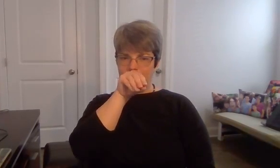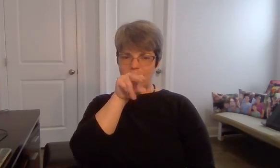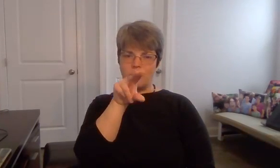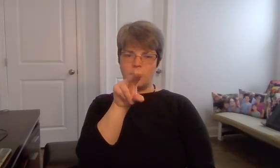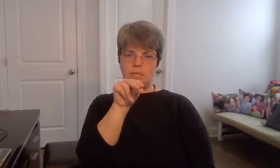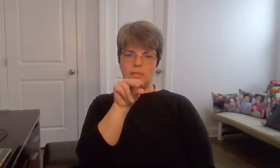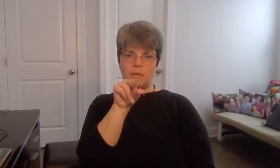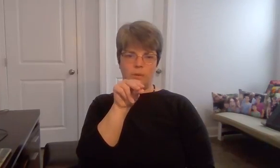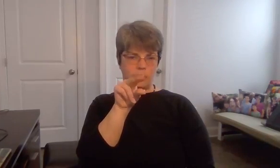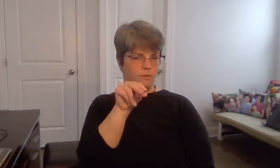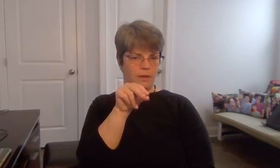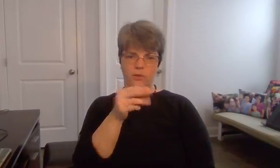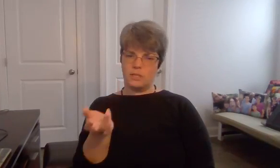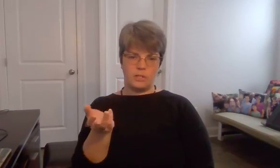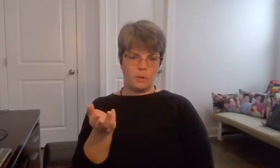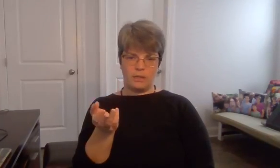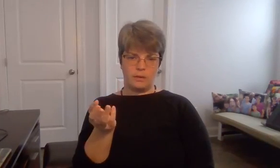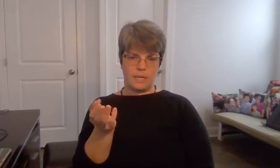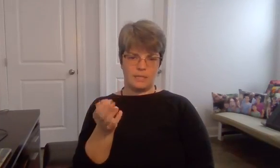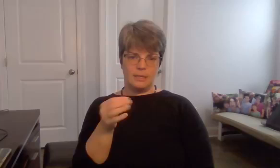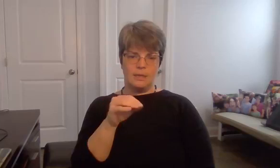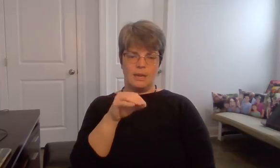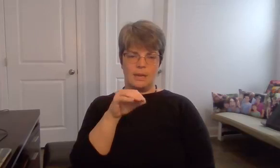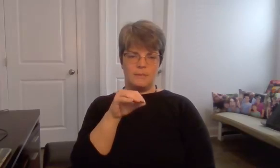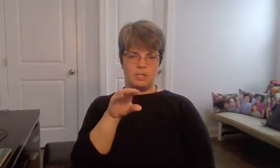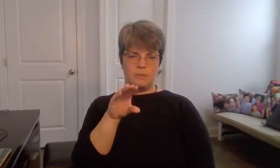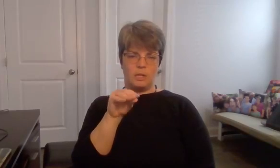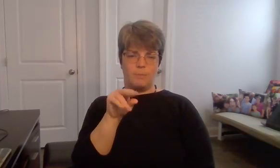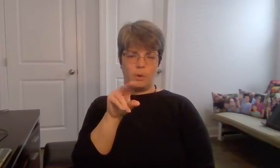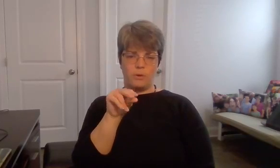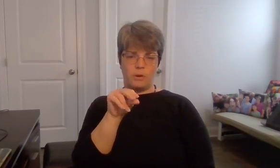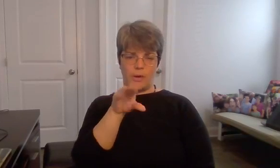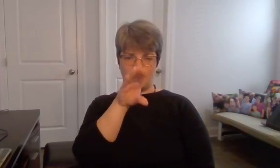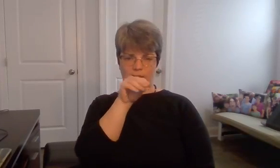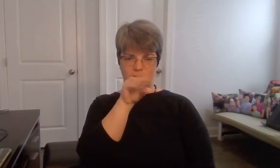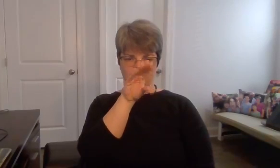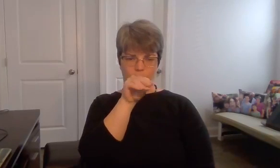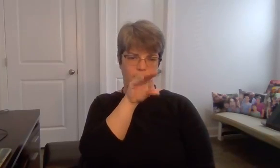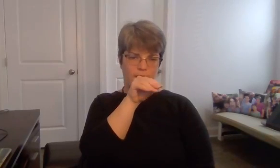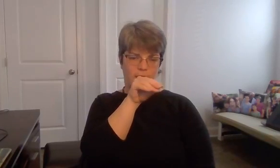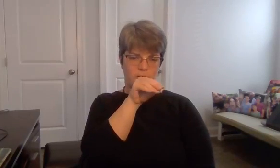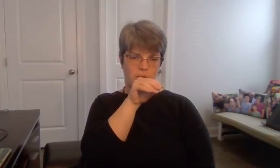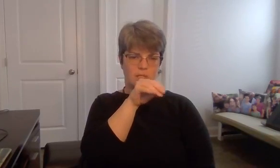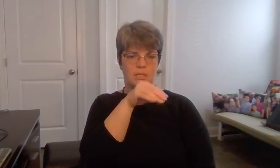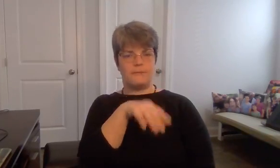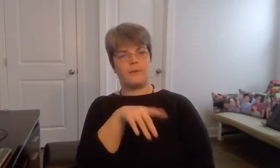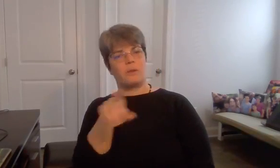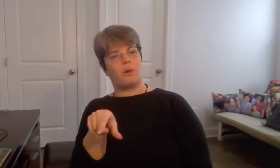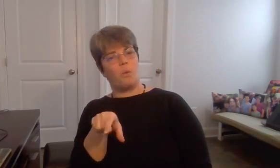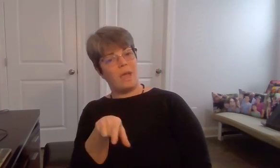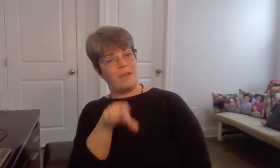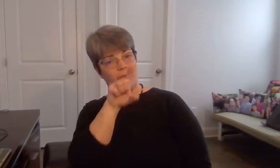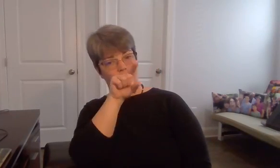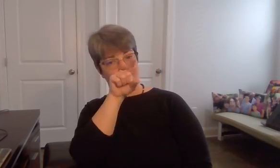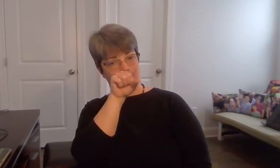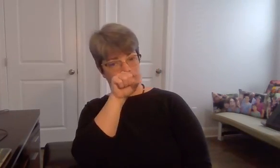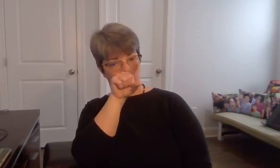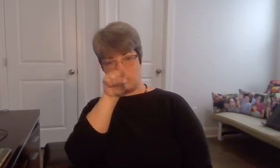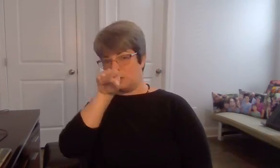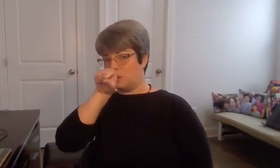I've also seen duck with 2 fingers. That's totally correct. It's just because both are correct, I do the 4 fingers because it's farther away from bird, which is